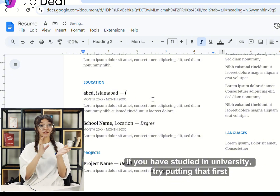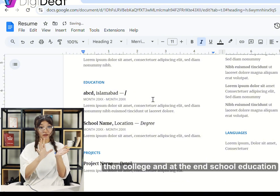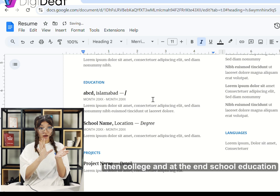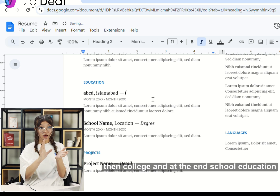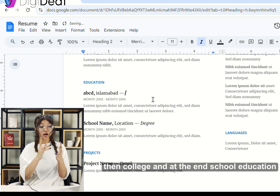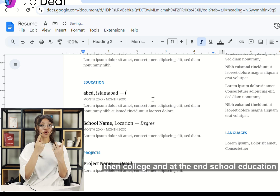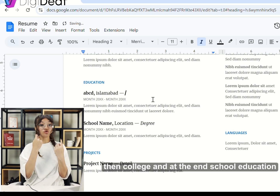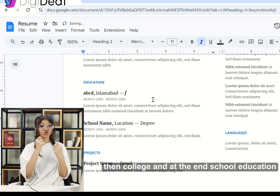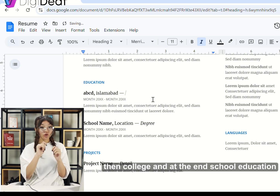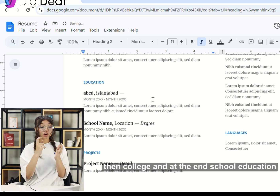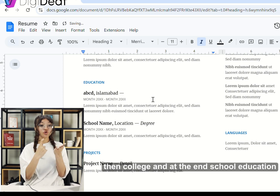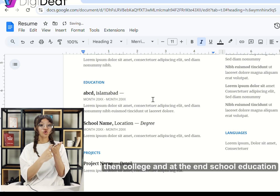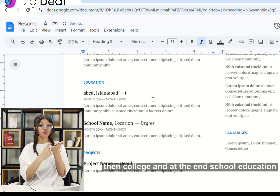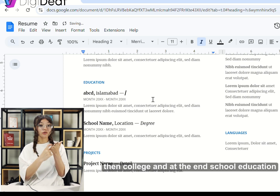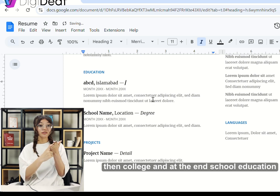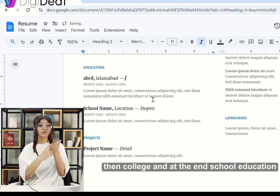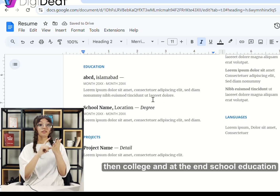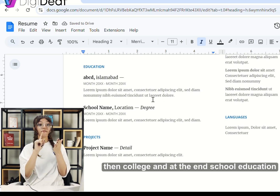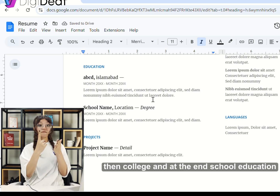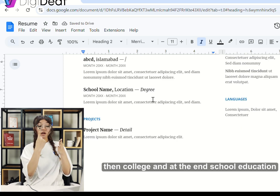Then college, and at the end, school education.